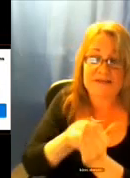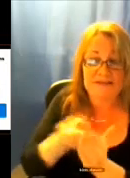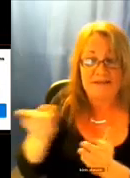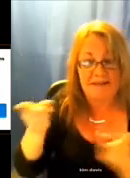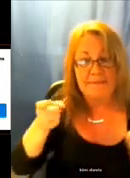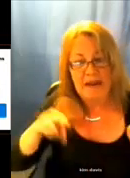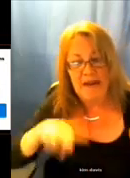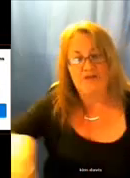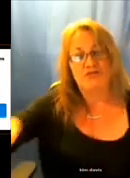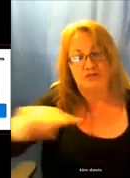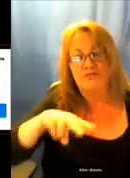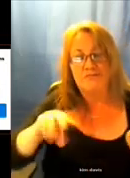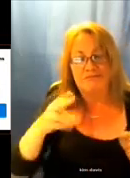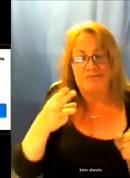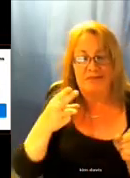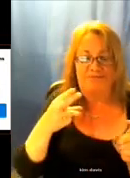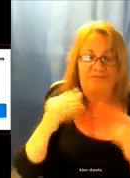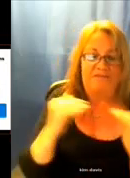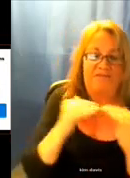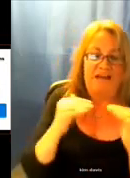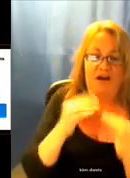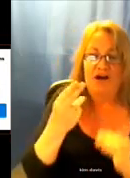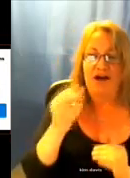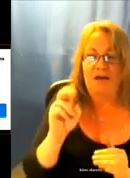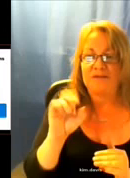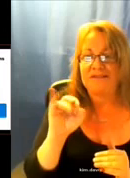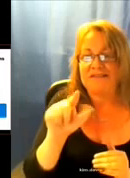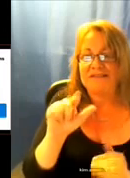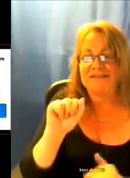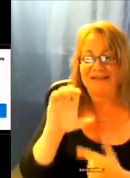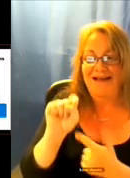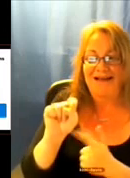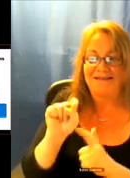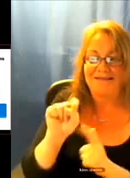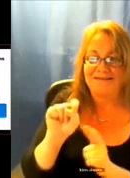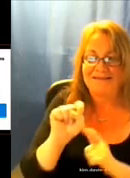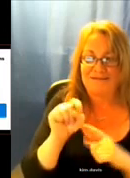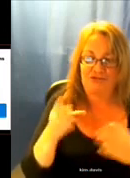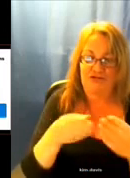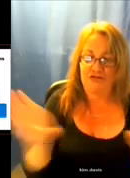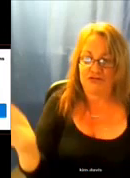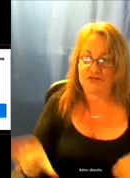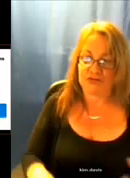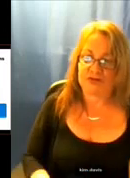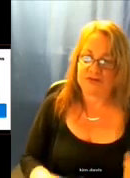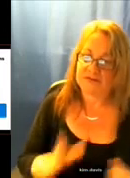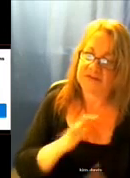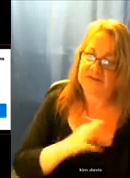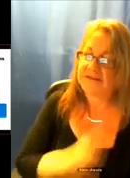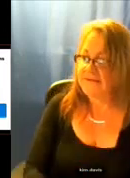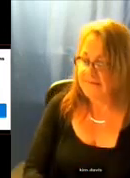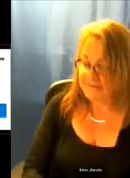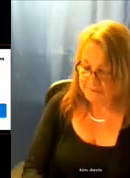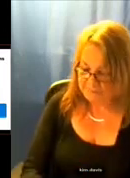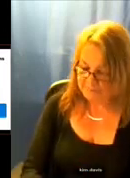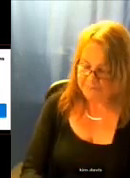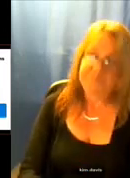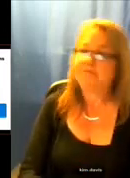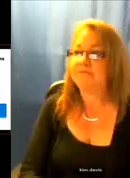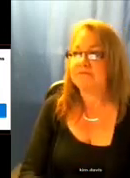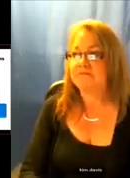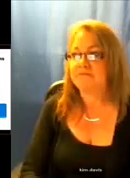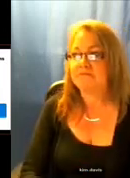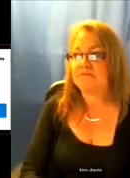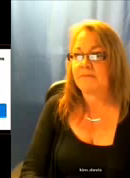Those who are with federal funds, they do manage those, are with the Fair Housing Act in general,